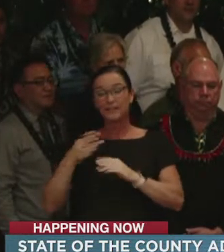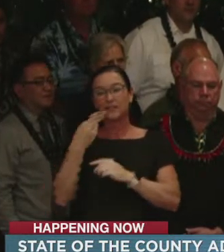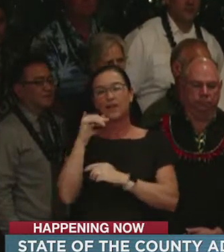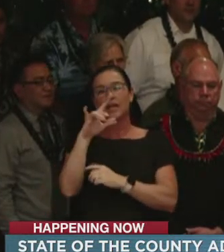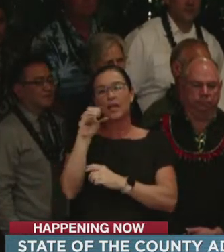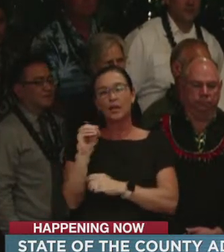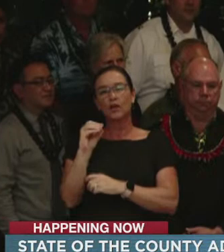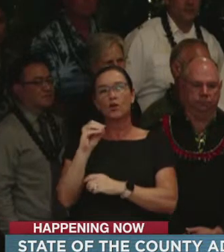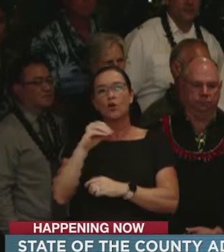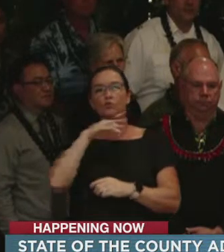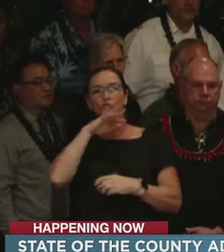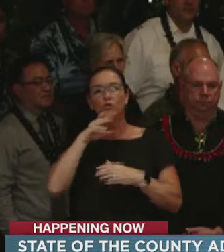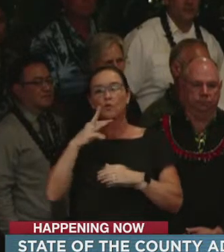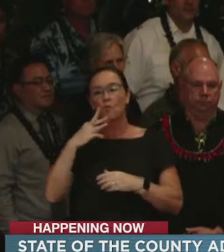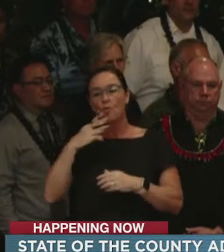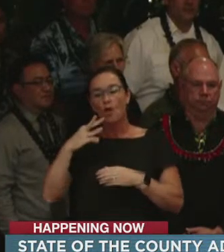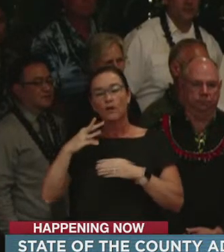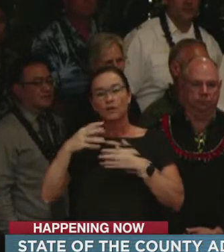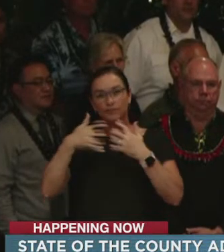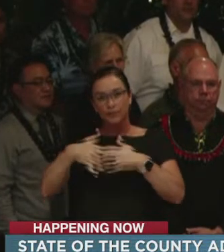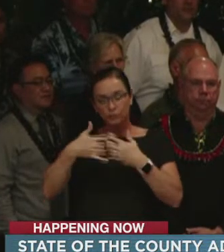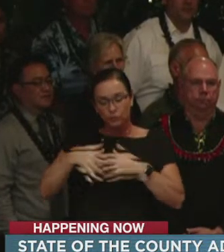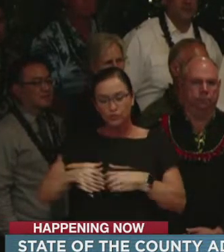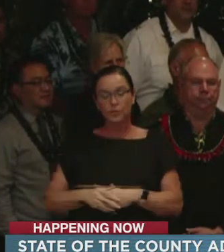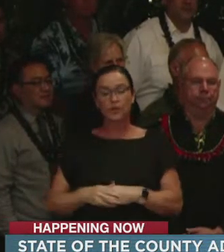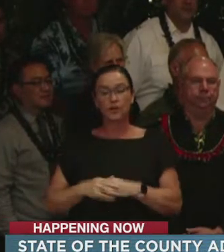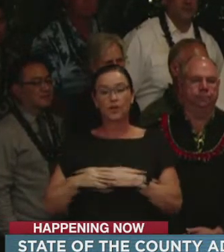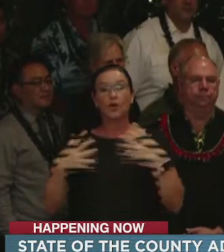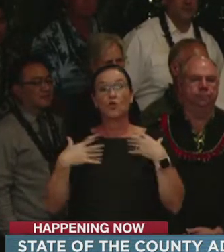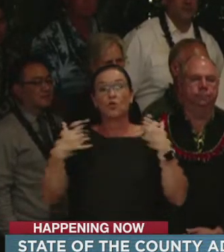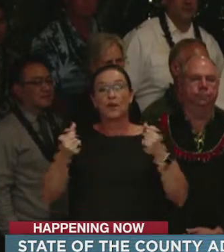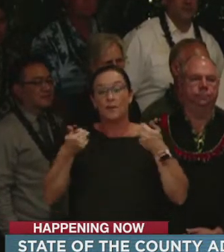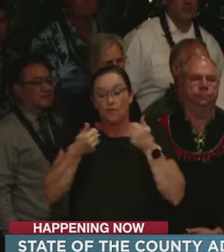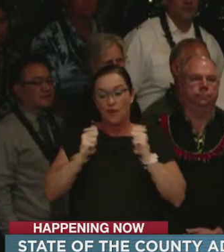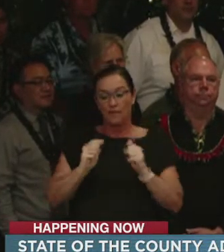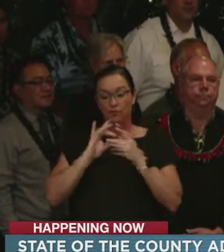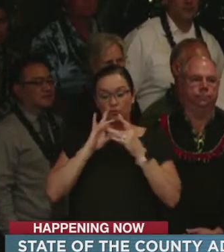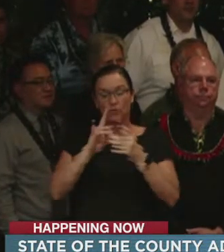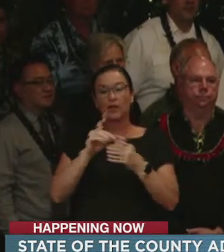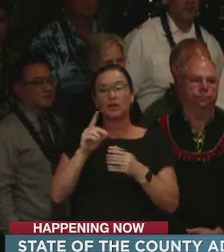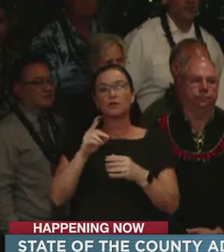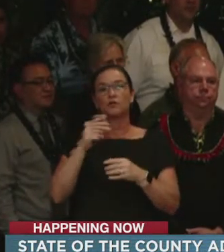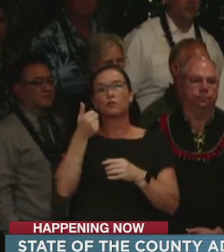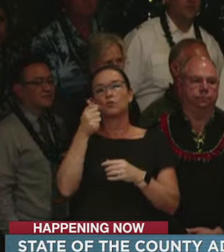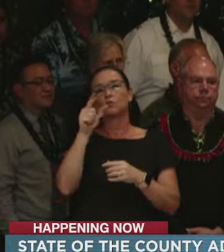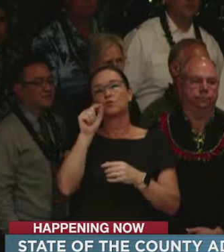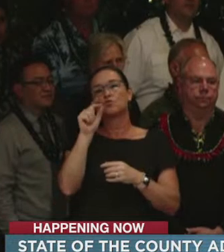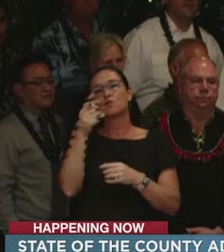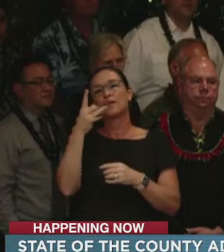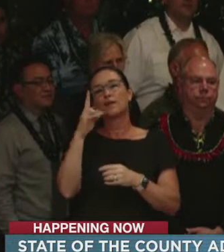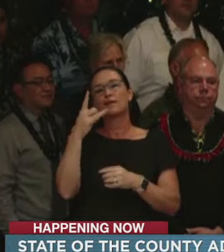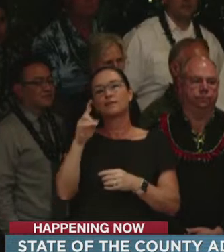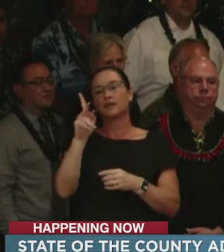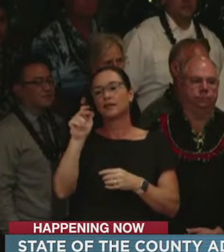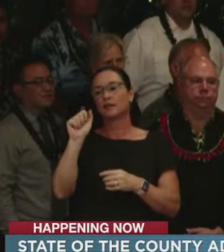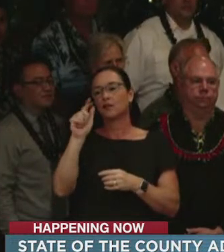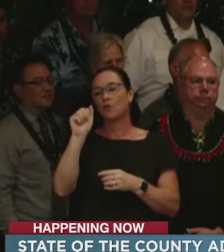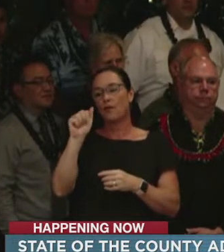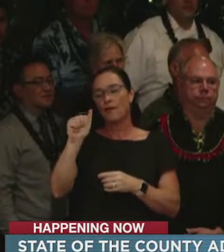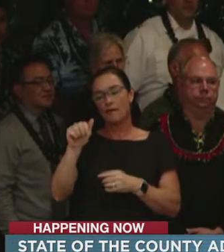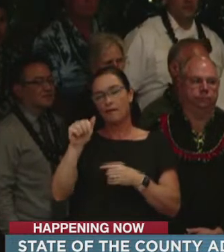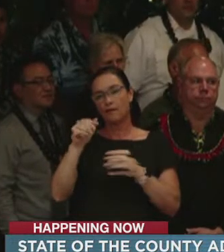treatment plant, the recovery efforts relating to the 2018 Kilauea eruption, a